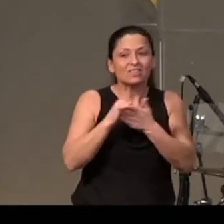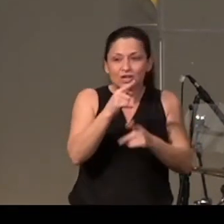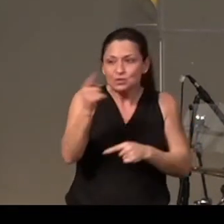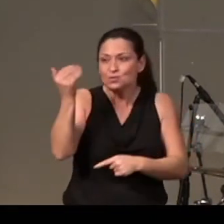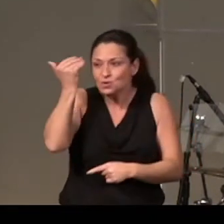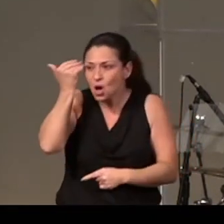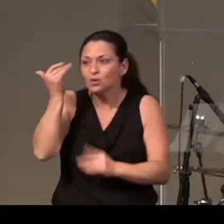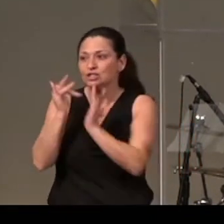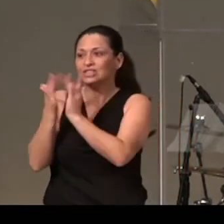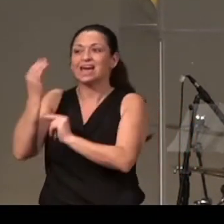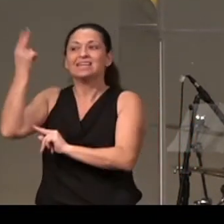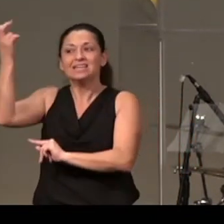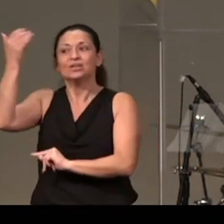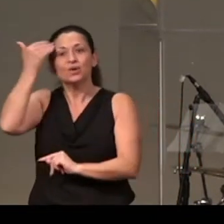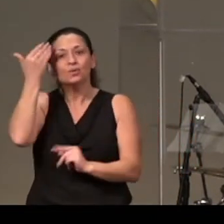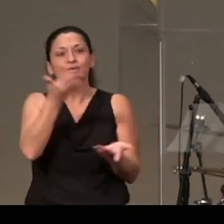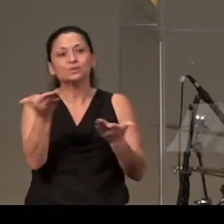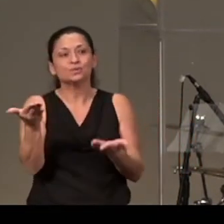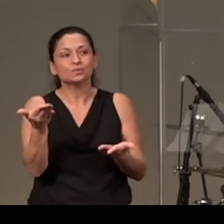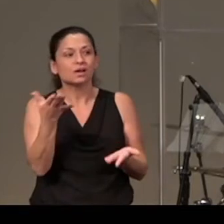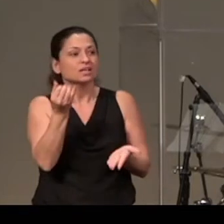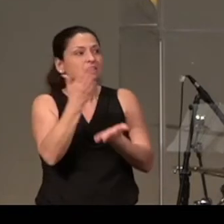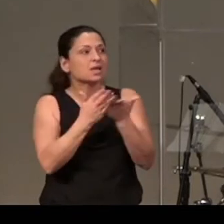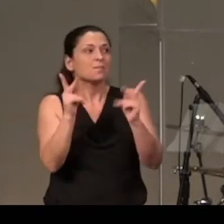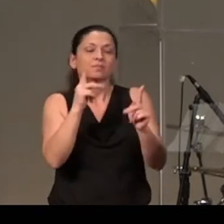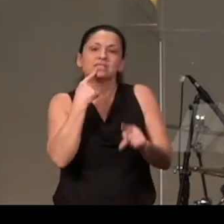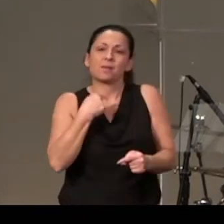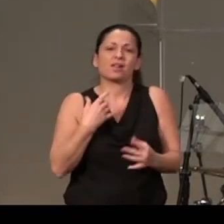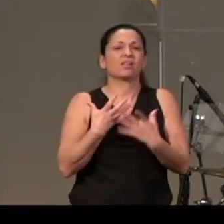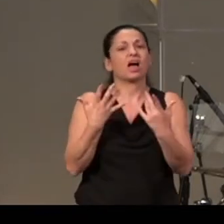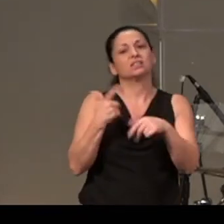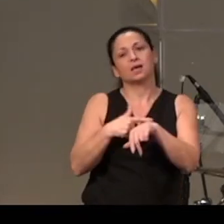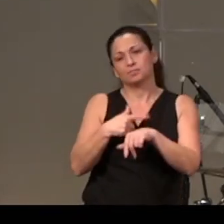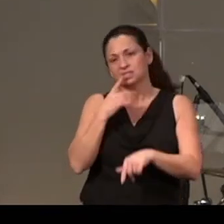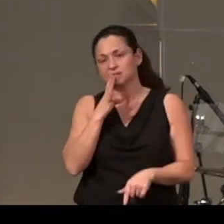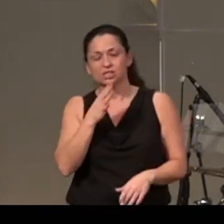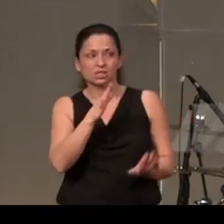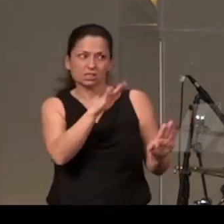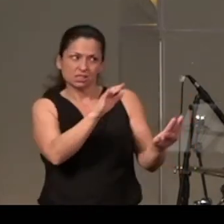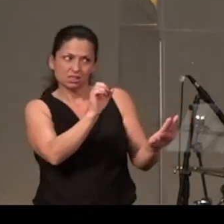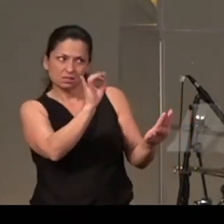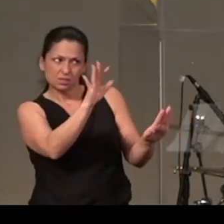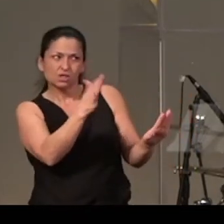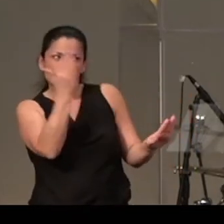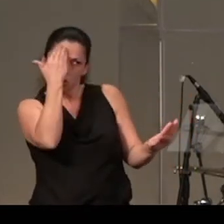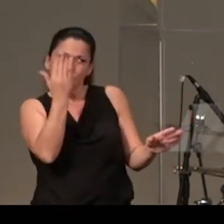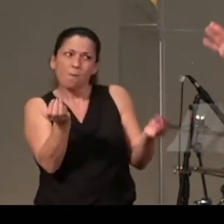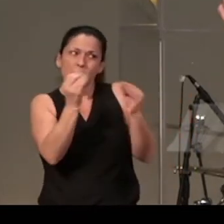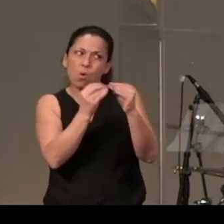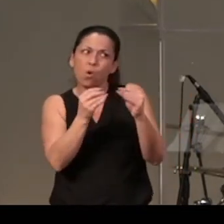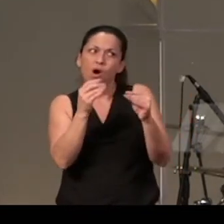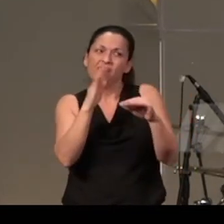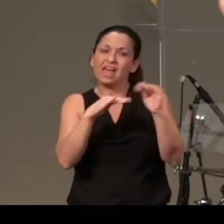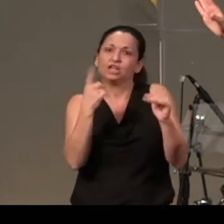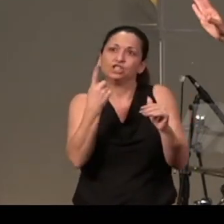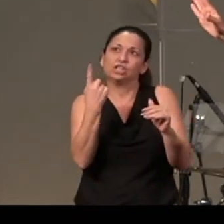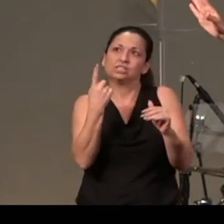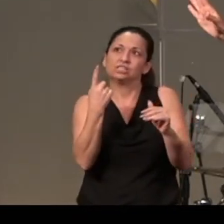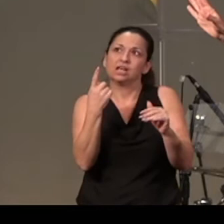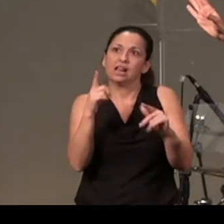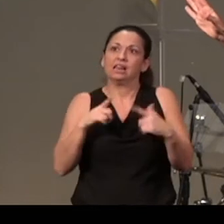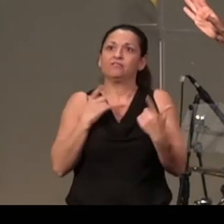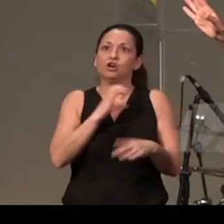and he knows you. And I know people tell me a lot, well, you know, Smiley, there's more to the Christian life than going to heaven when you die.